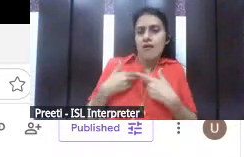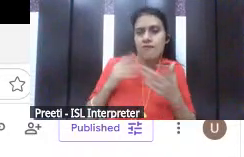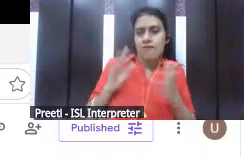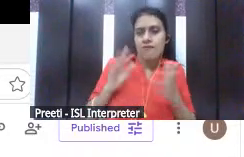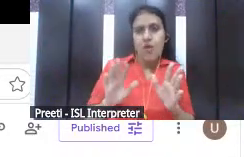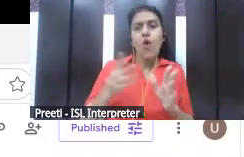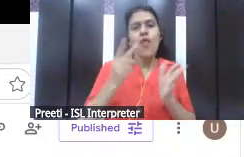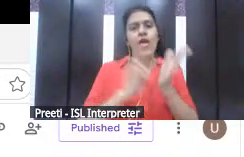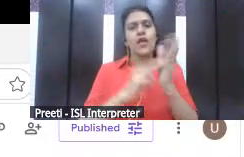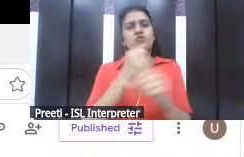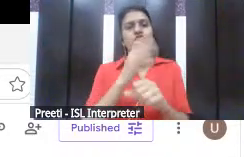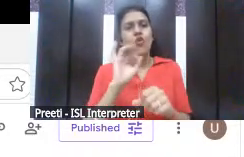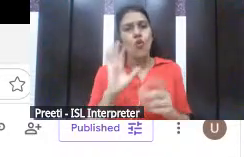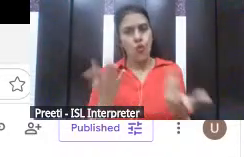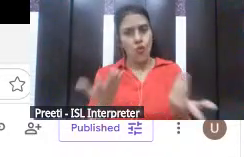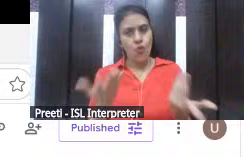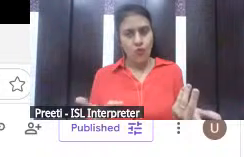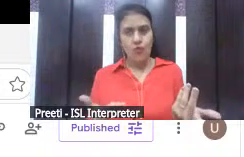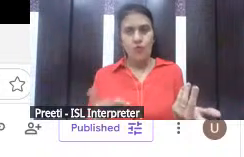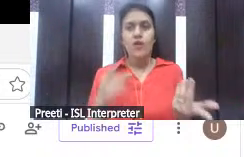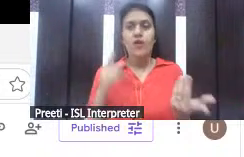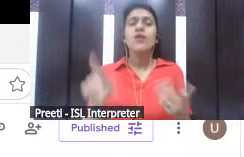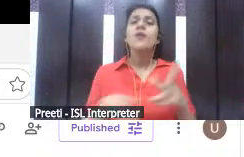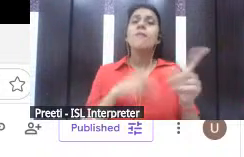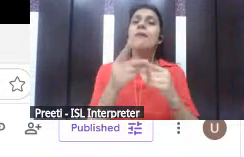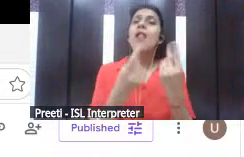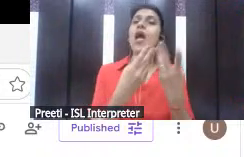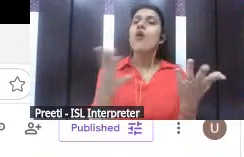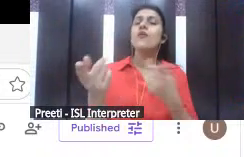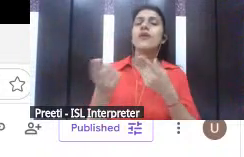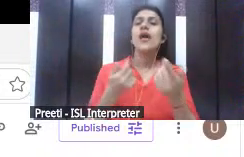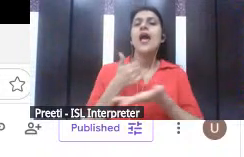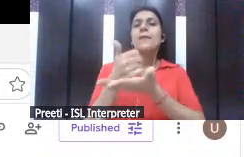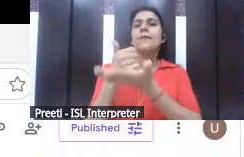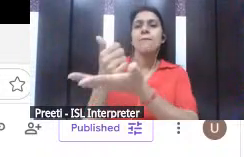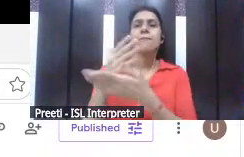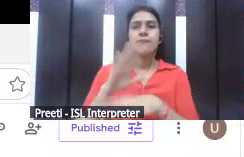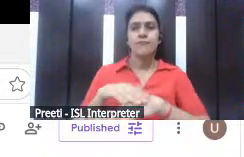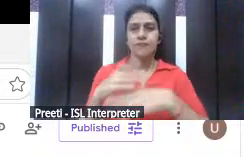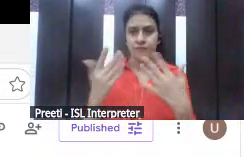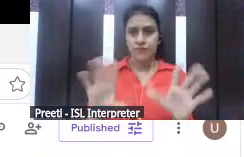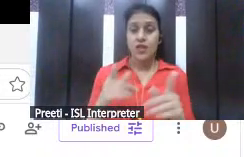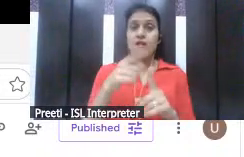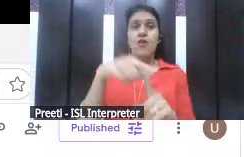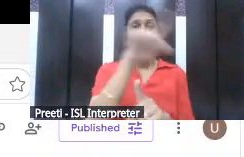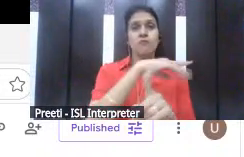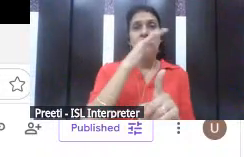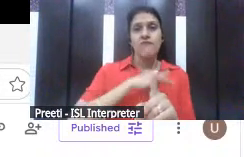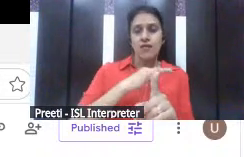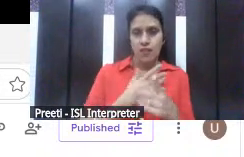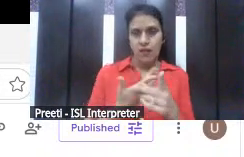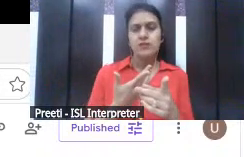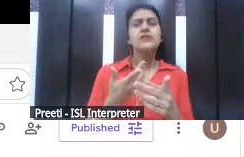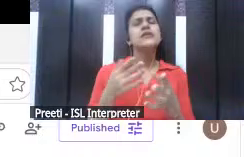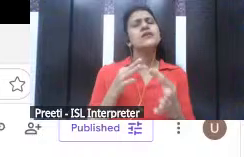detail. You can elaborate on how many people you manage to help or provide your services to.